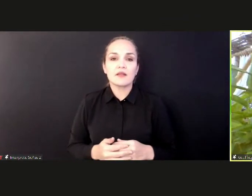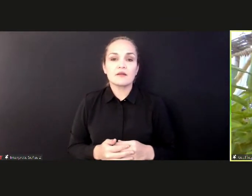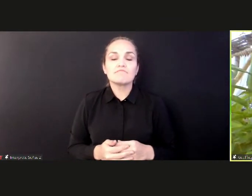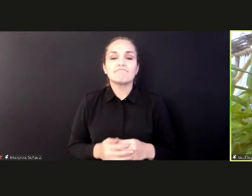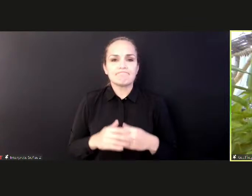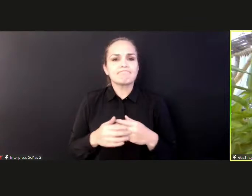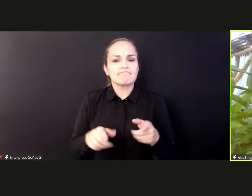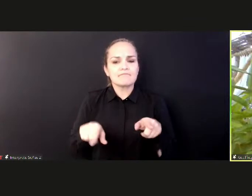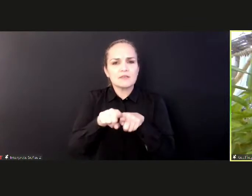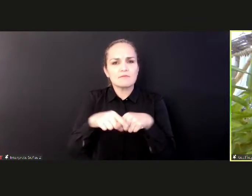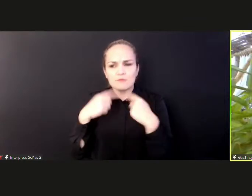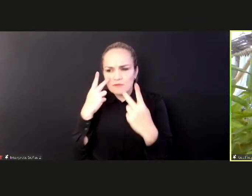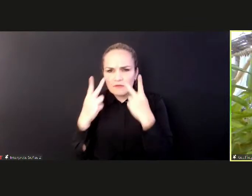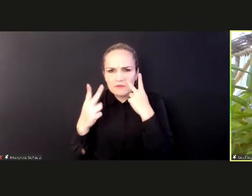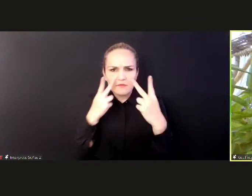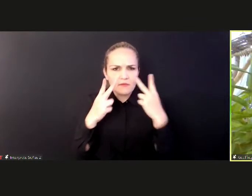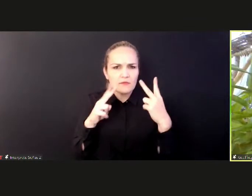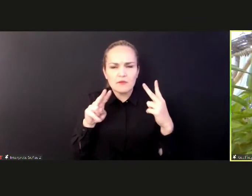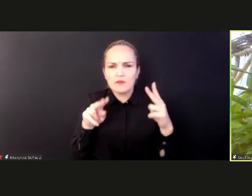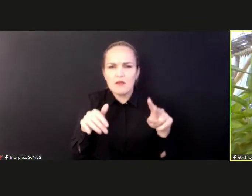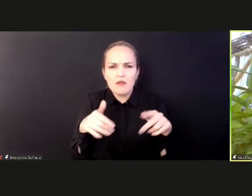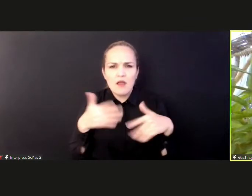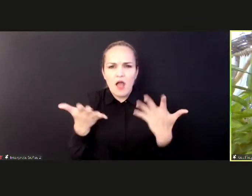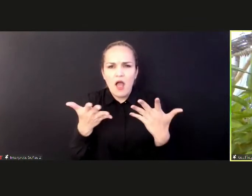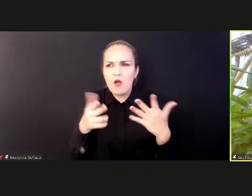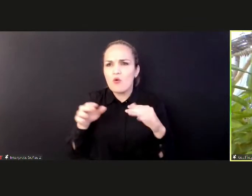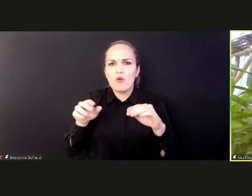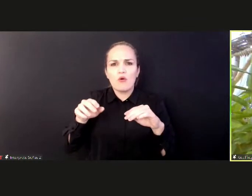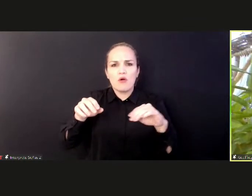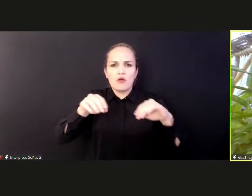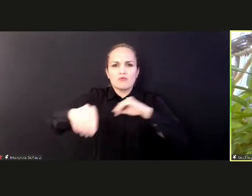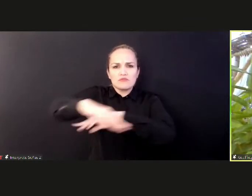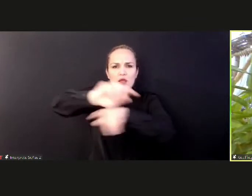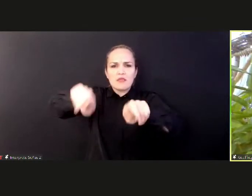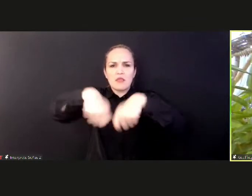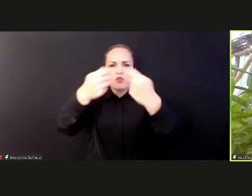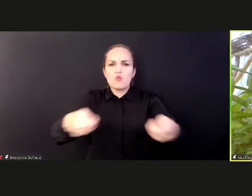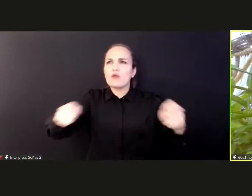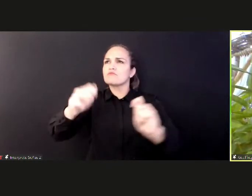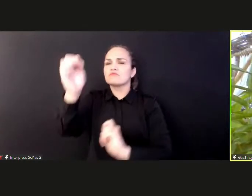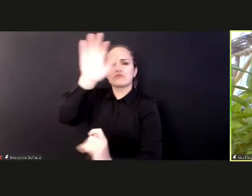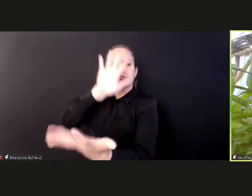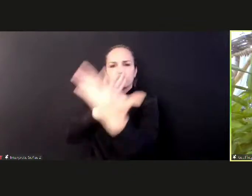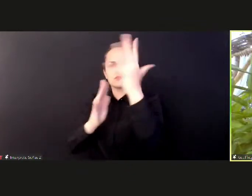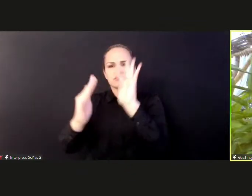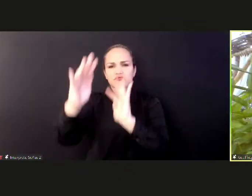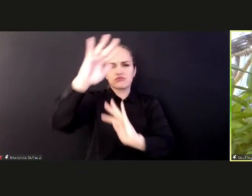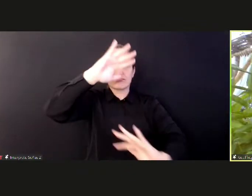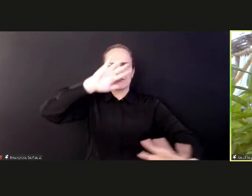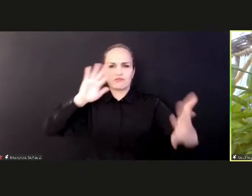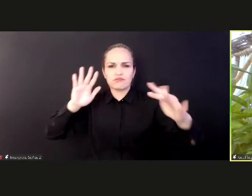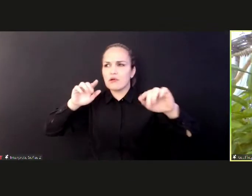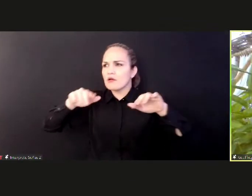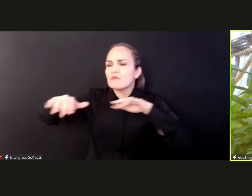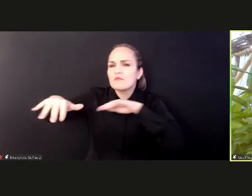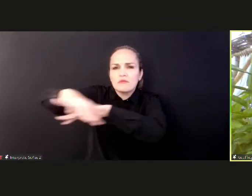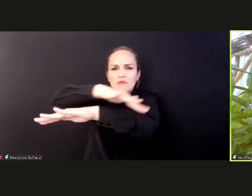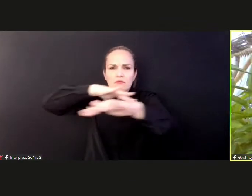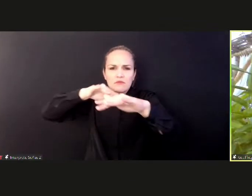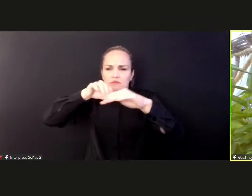through enterprise, the core projects. And most of these projects have actually been donor funded and bringing in on board communities to